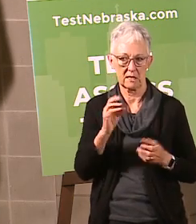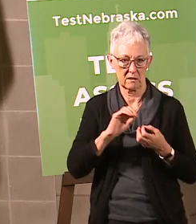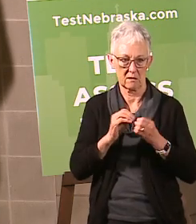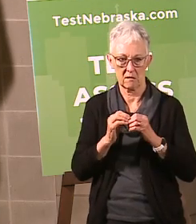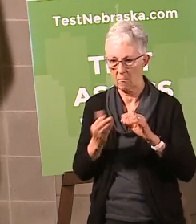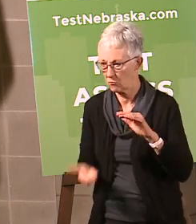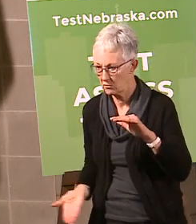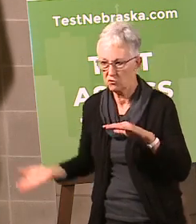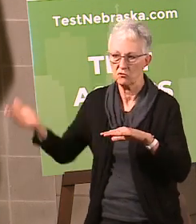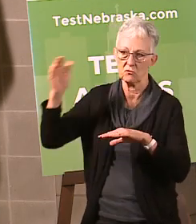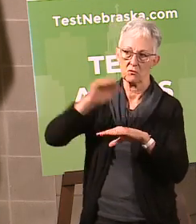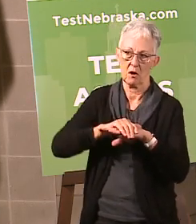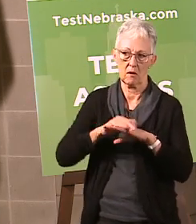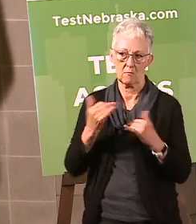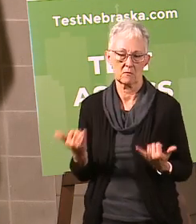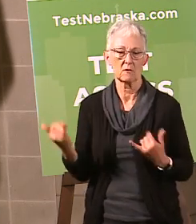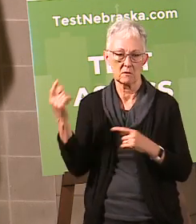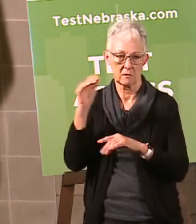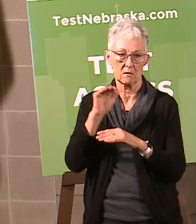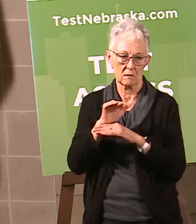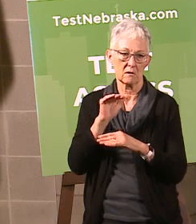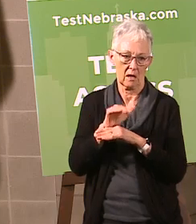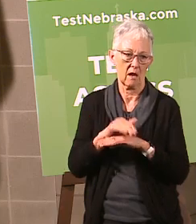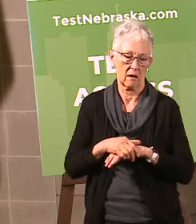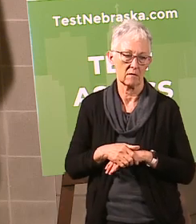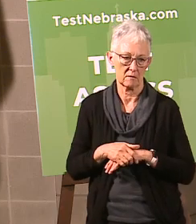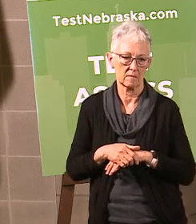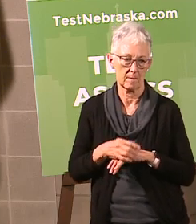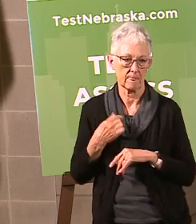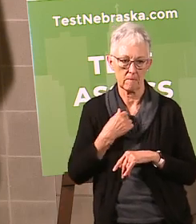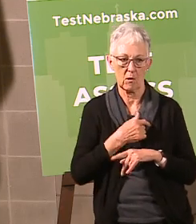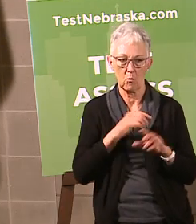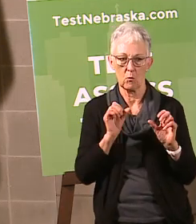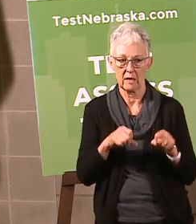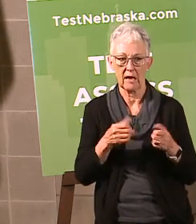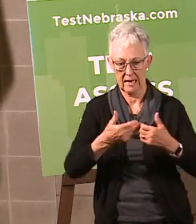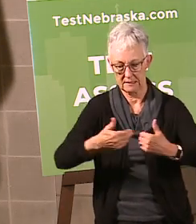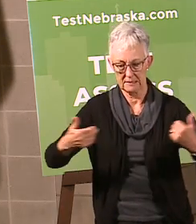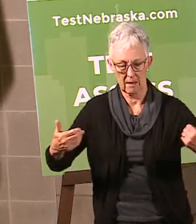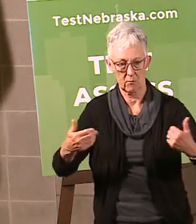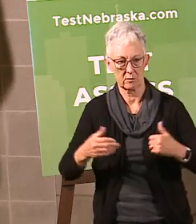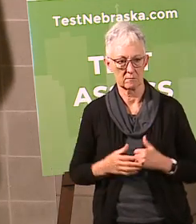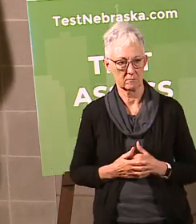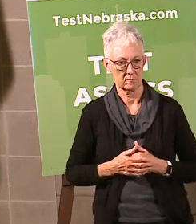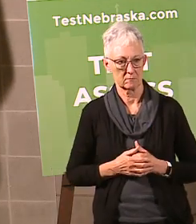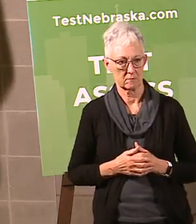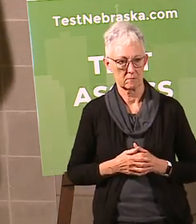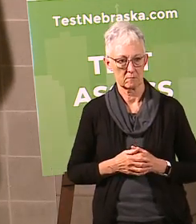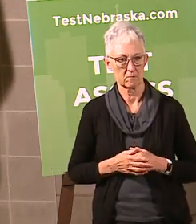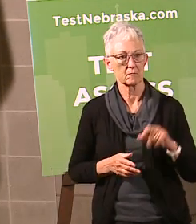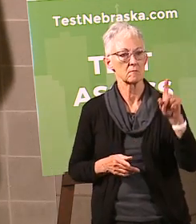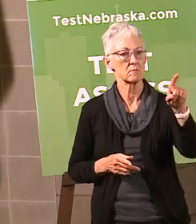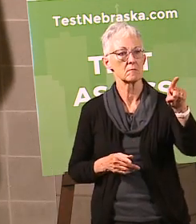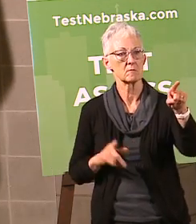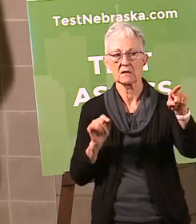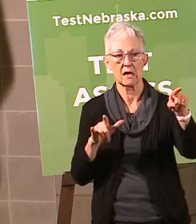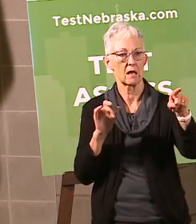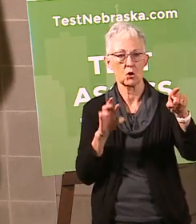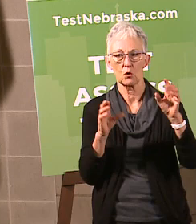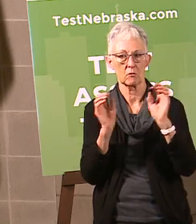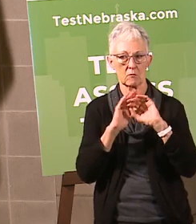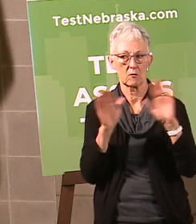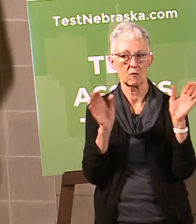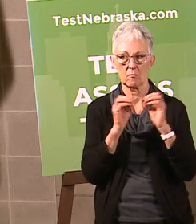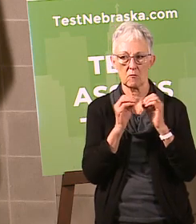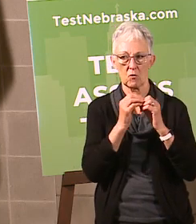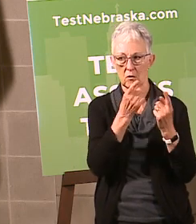So, but we can certainly consider a separate dashboard on that too. Taylor, was there any other questions being texted